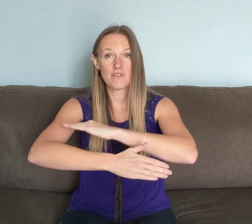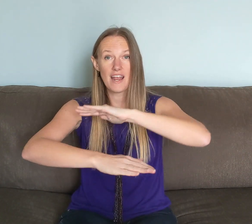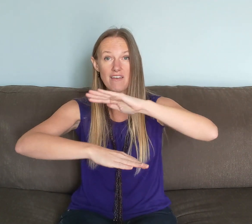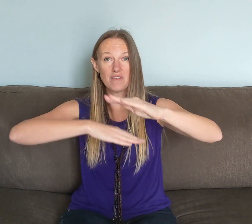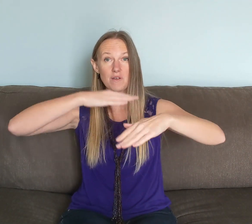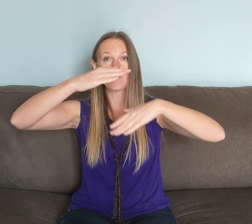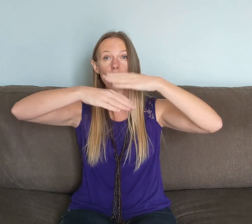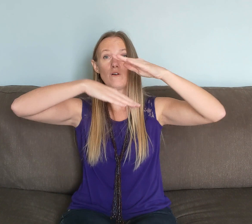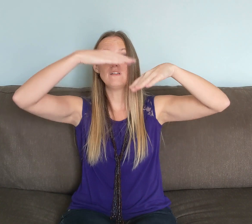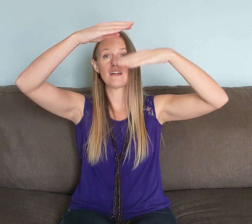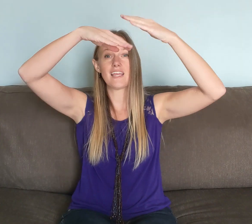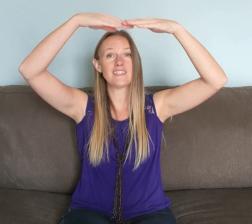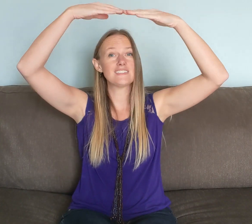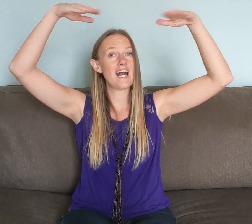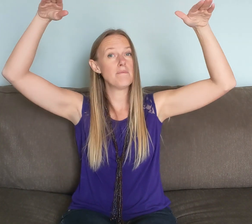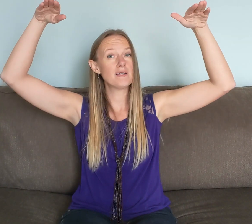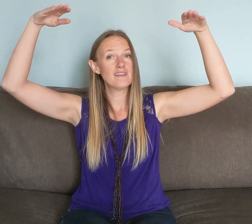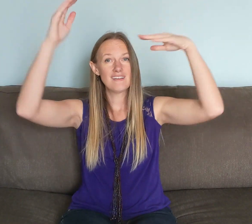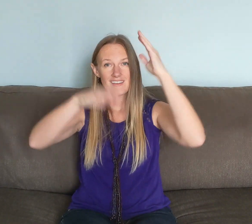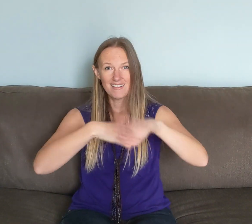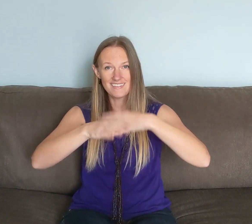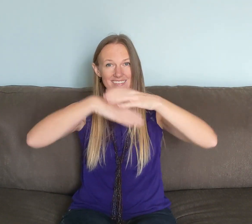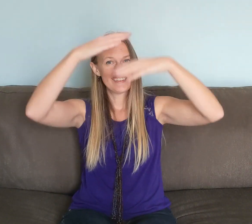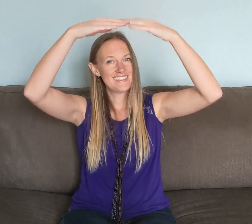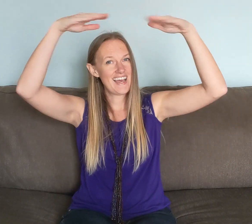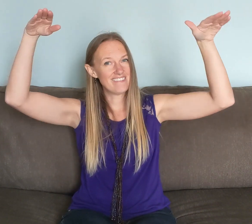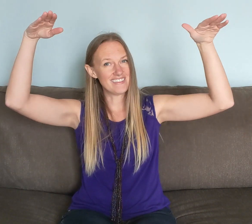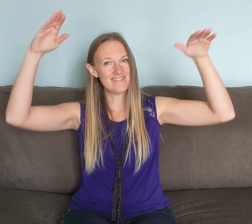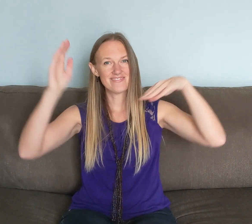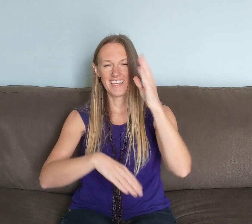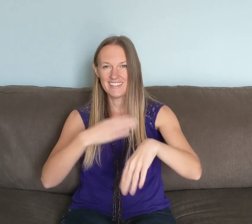for heaven, we roll our hands up to heaven. Okay?